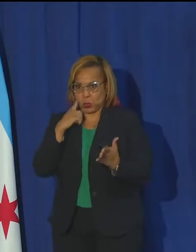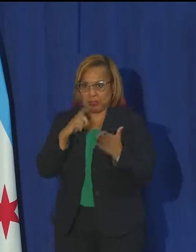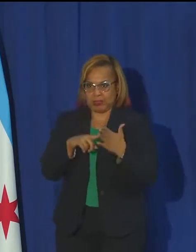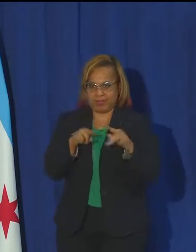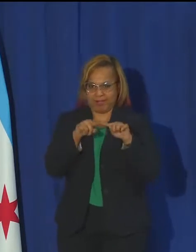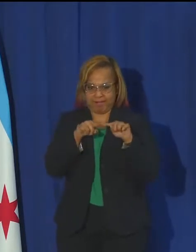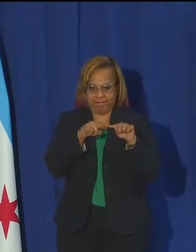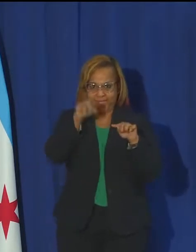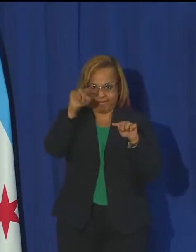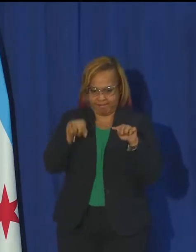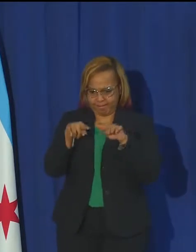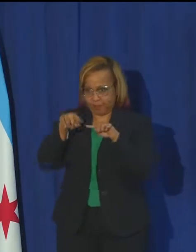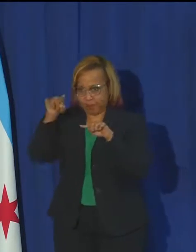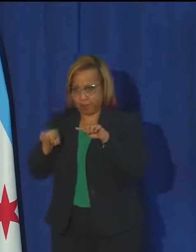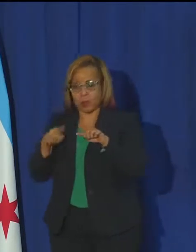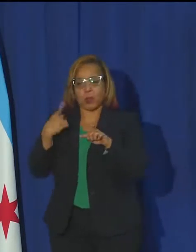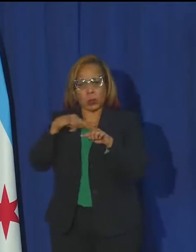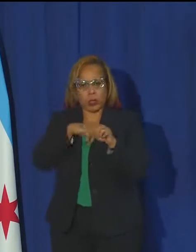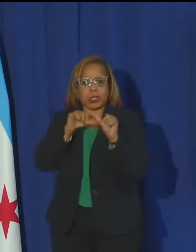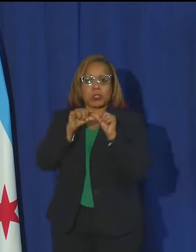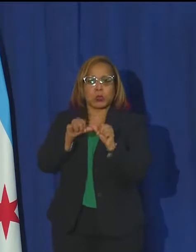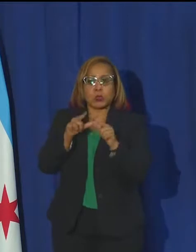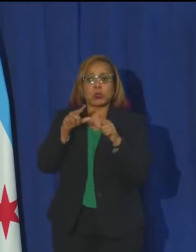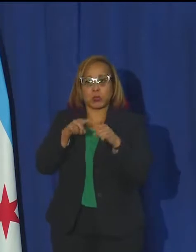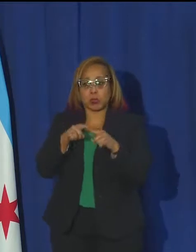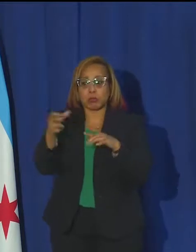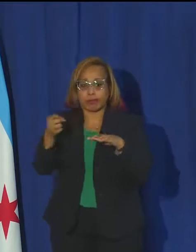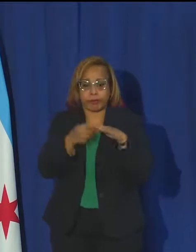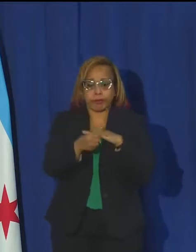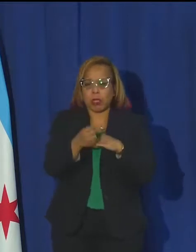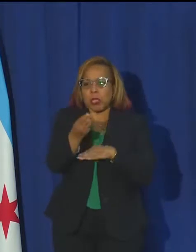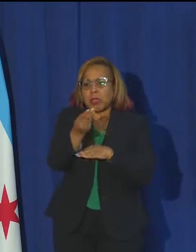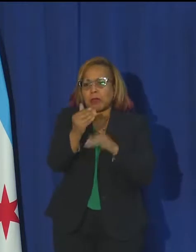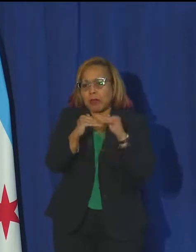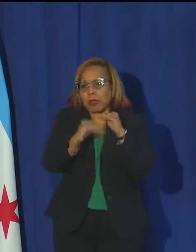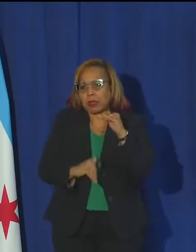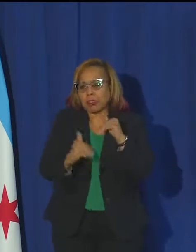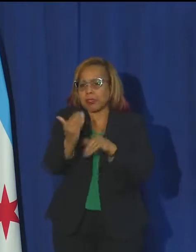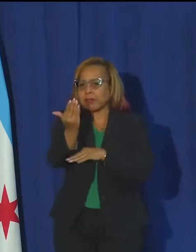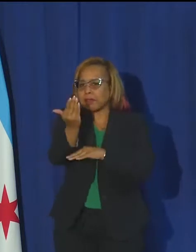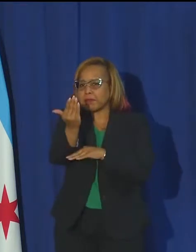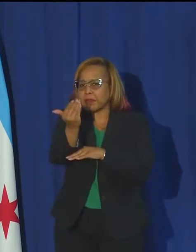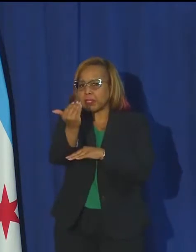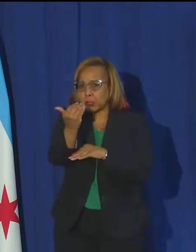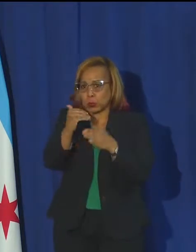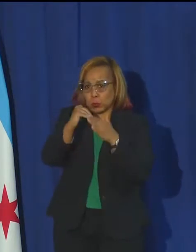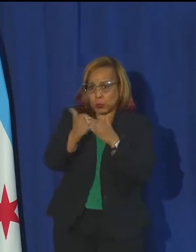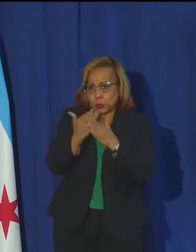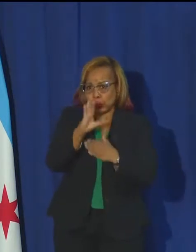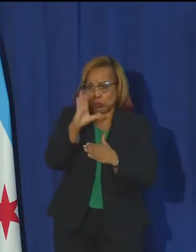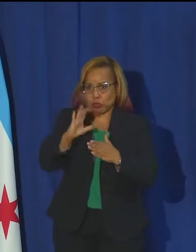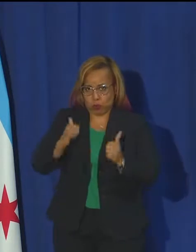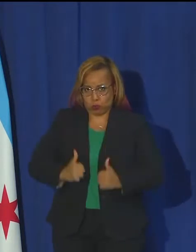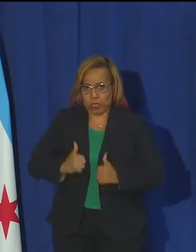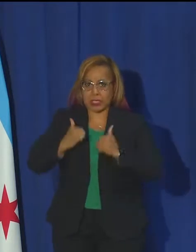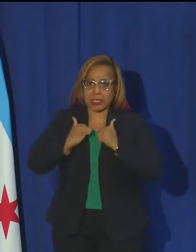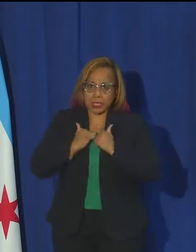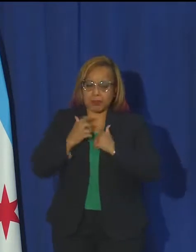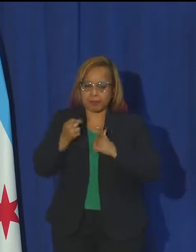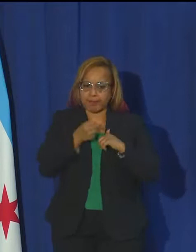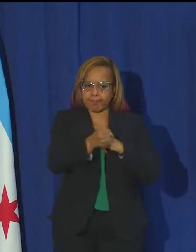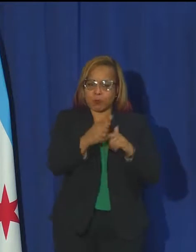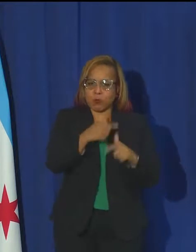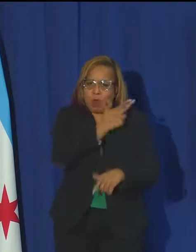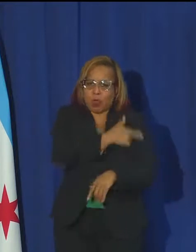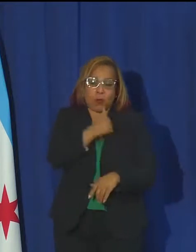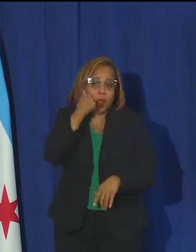see in the graphs here, we continue to admit on average fewer than 15 new Chicago residents to the